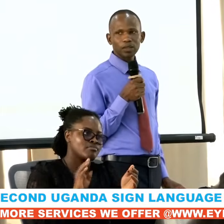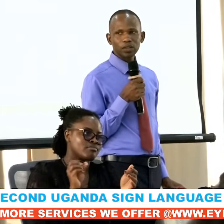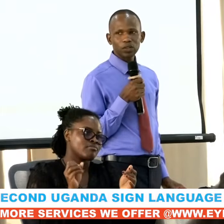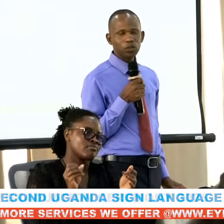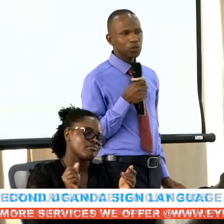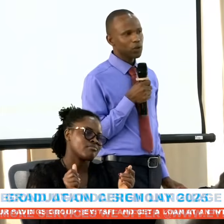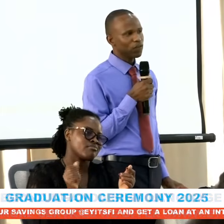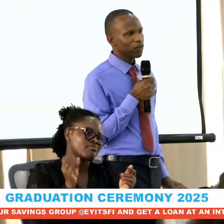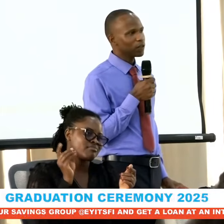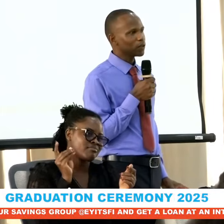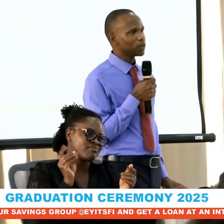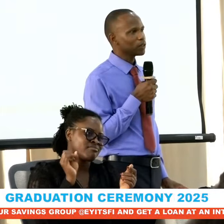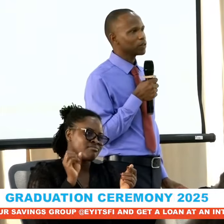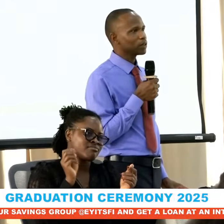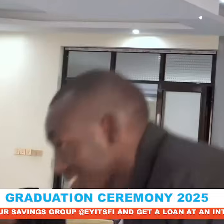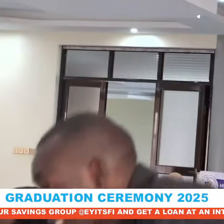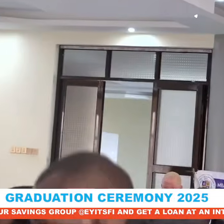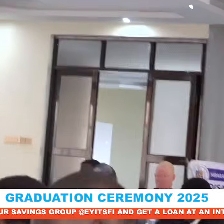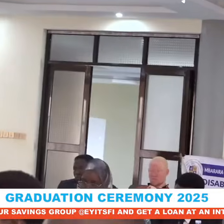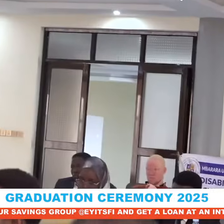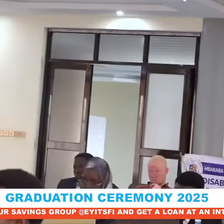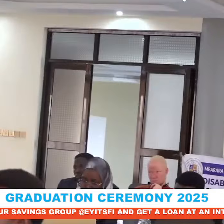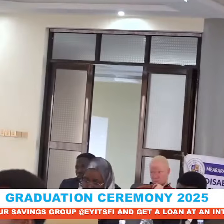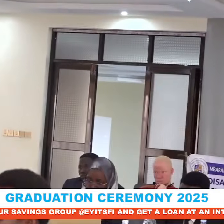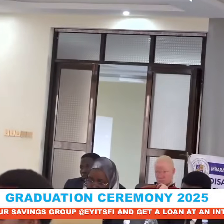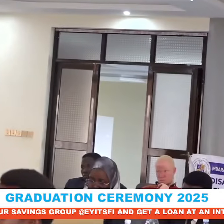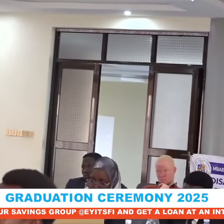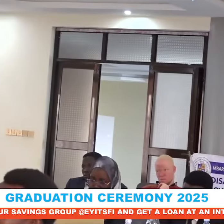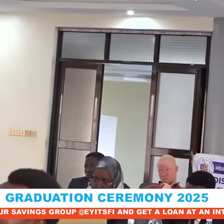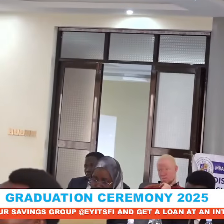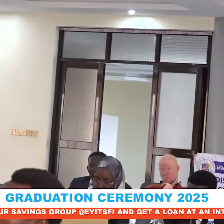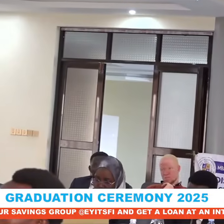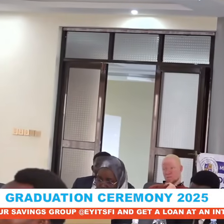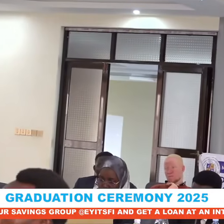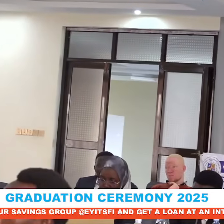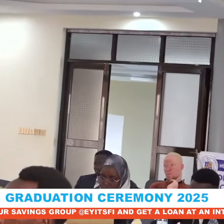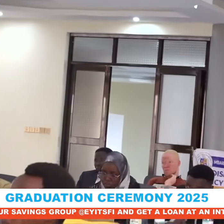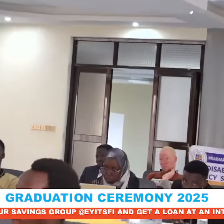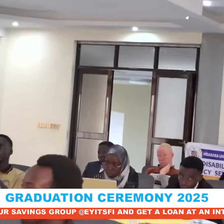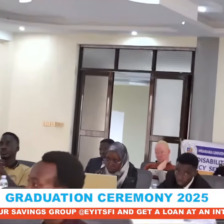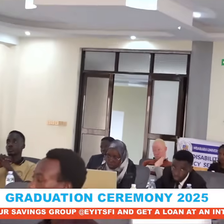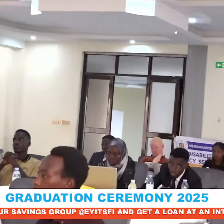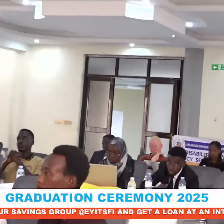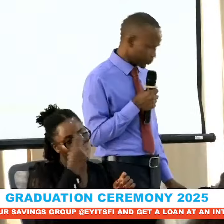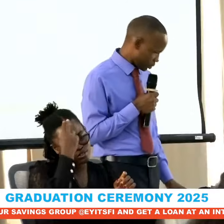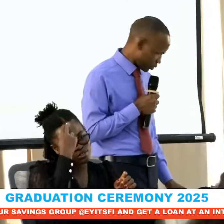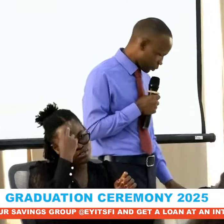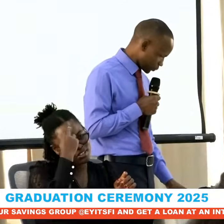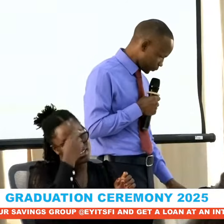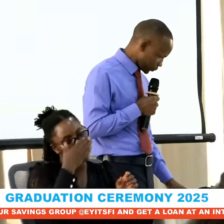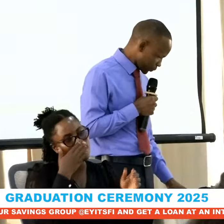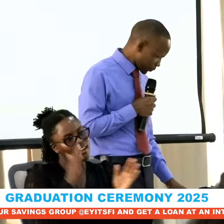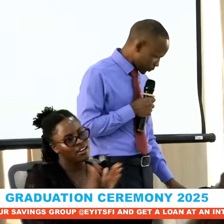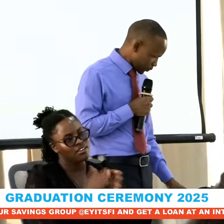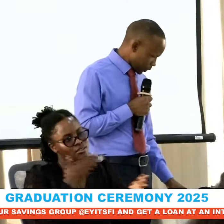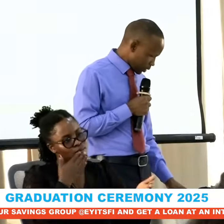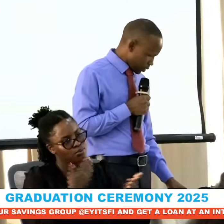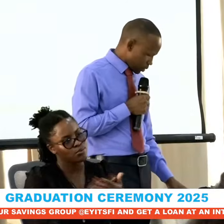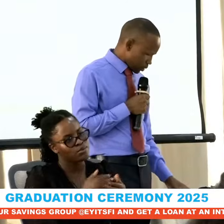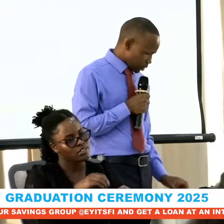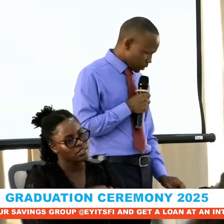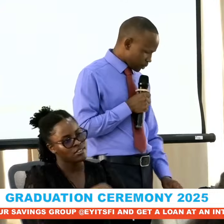Yeah, he's also a finalist, a medical student, and he's also doing well in the hospital.